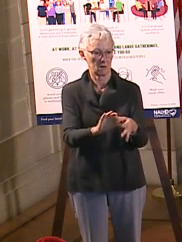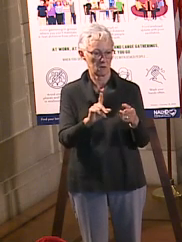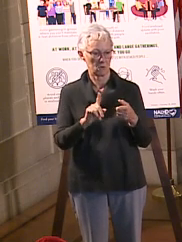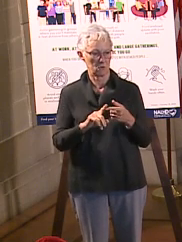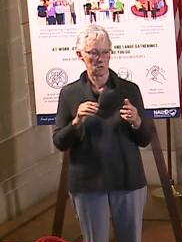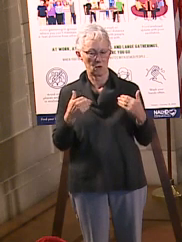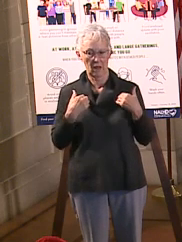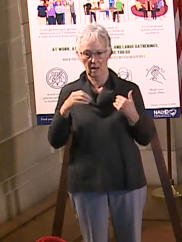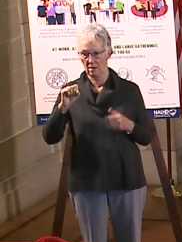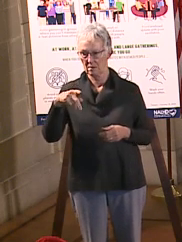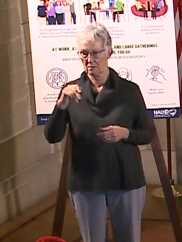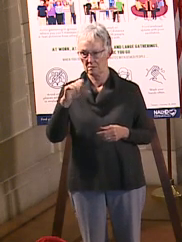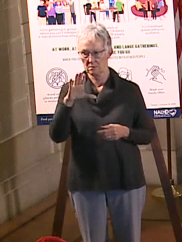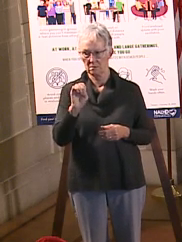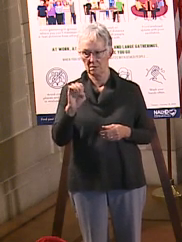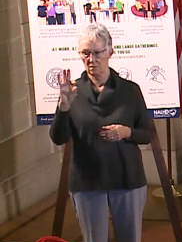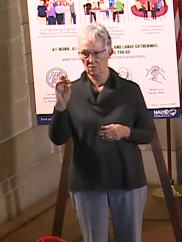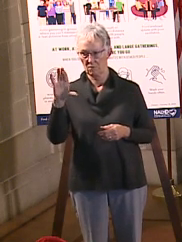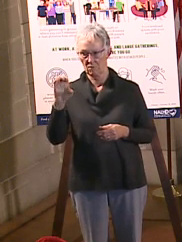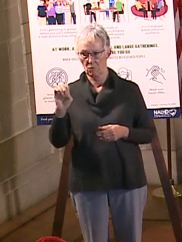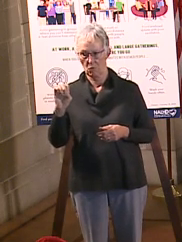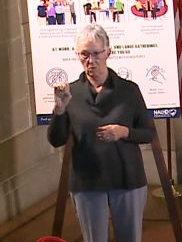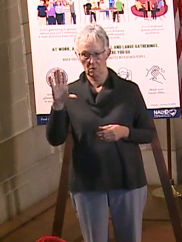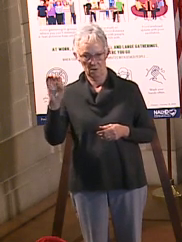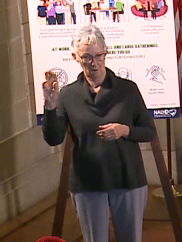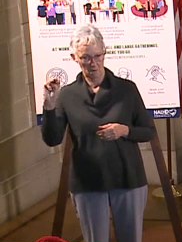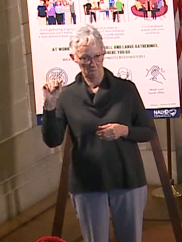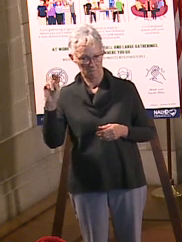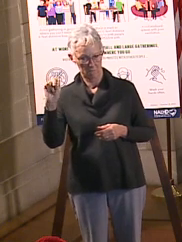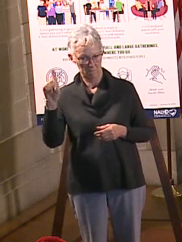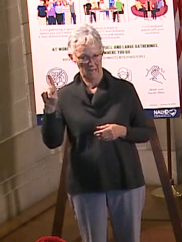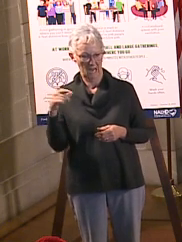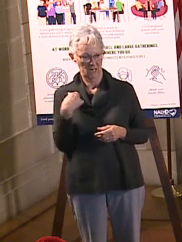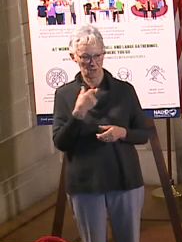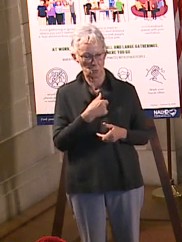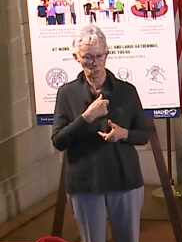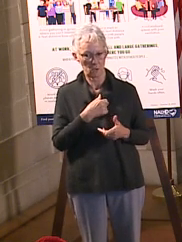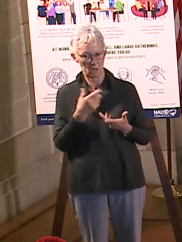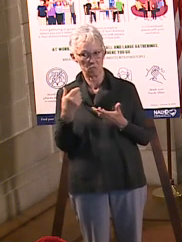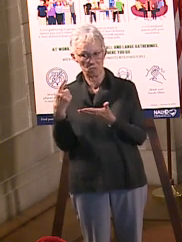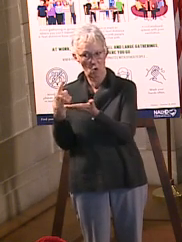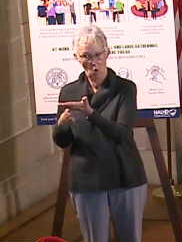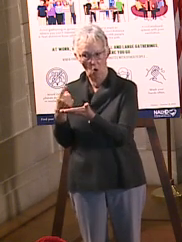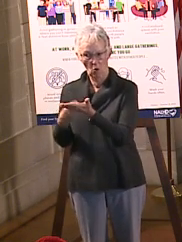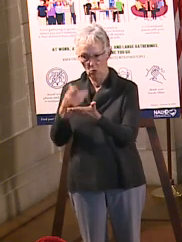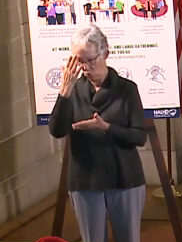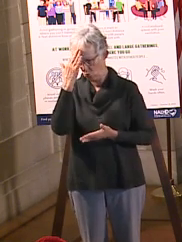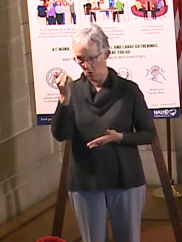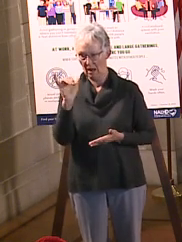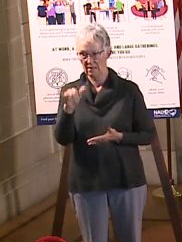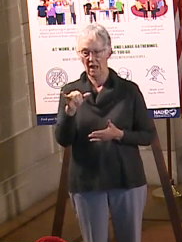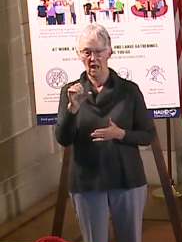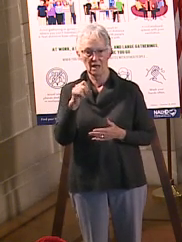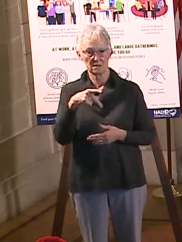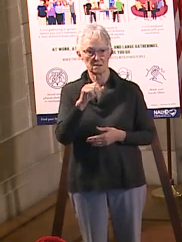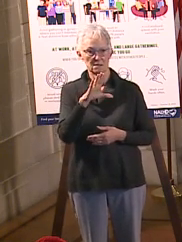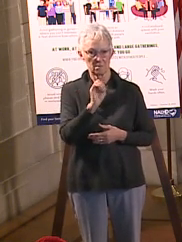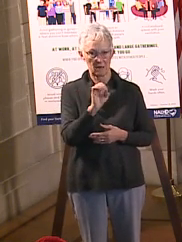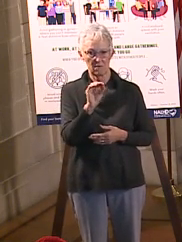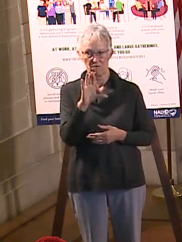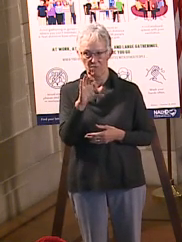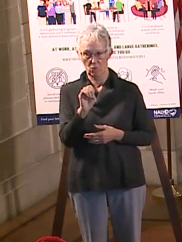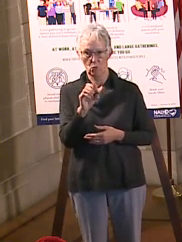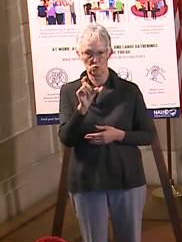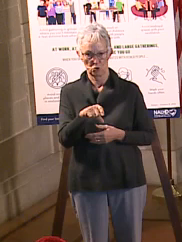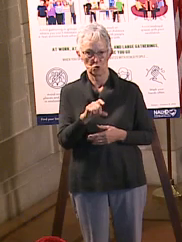Force Command, and President Carter has been very helpful as we've been putting together the case for why we are the best place to have that Space Force Command here. So thank you very much, President